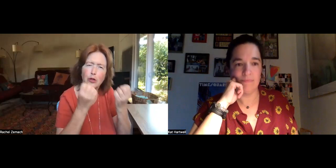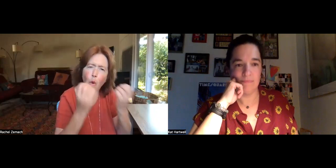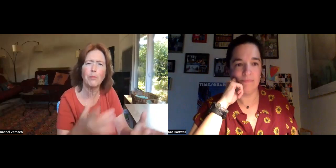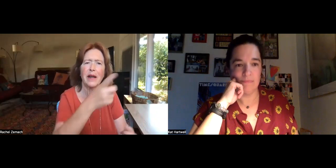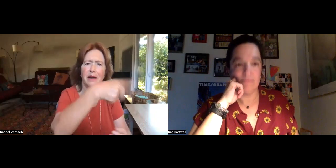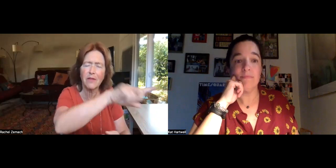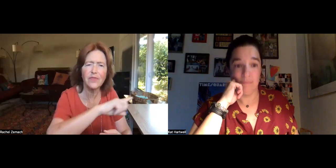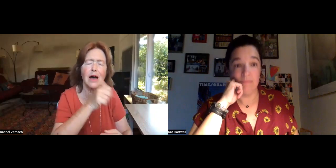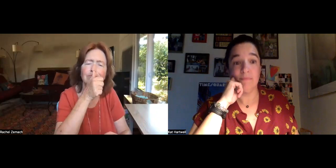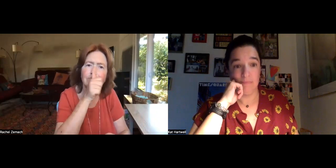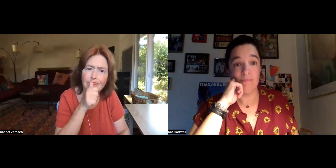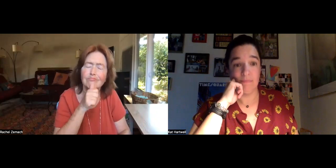so many of them,